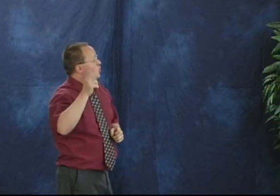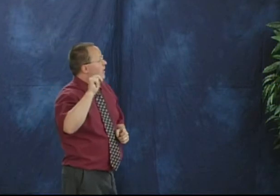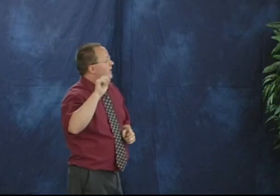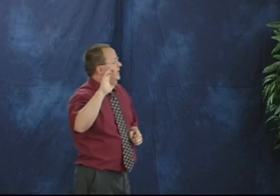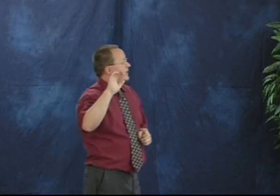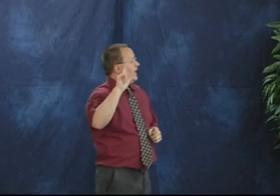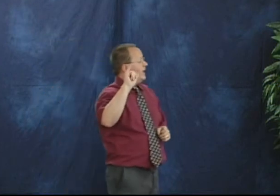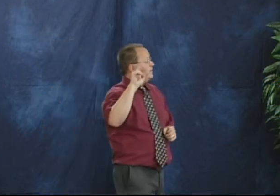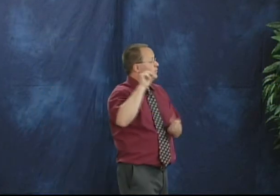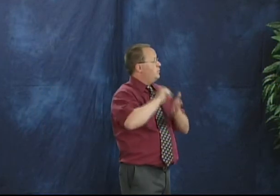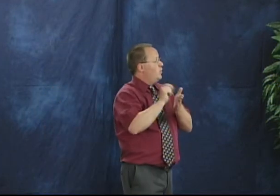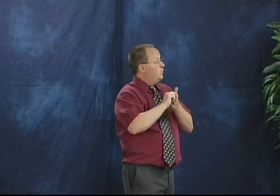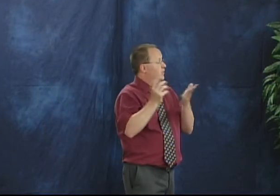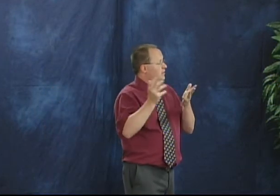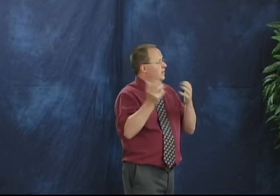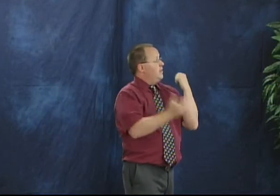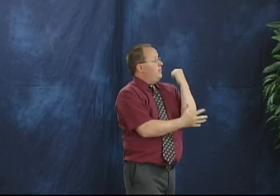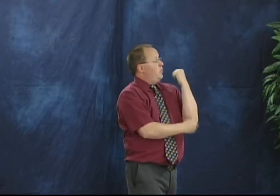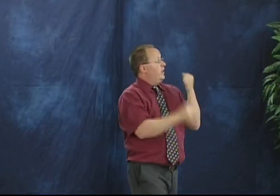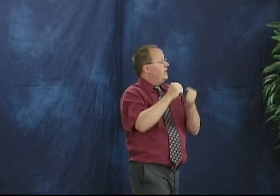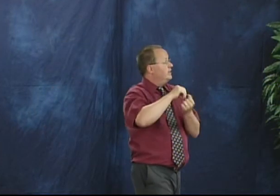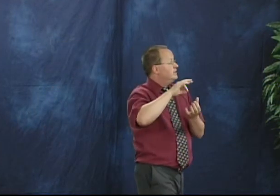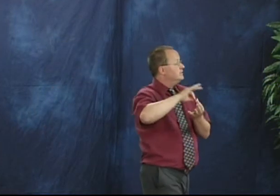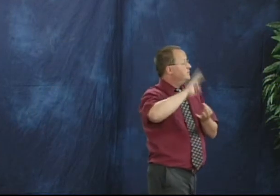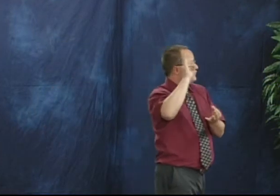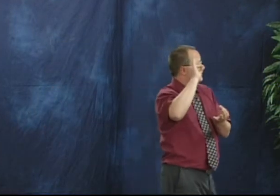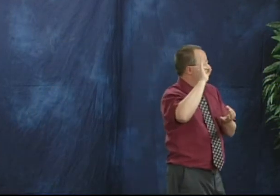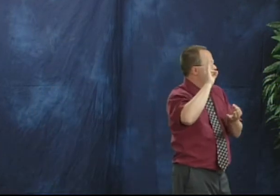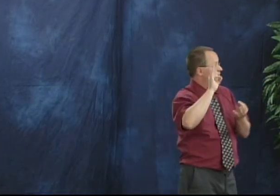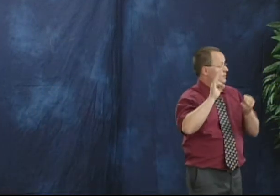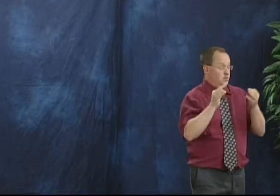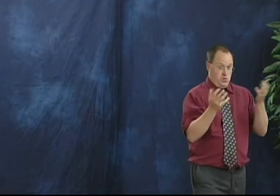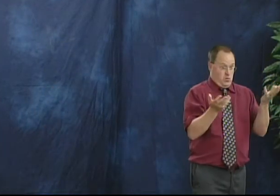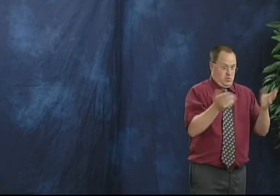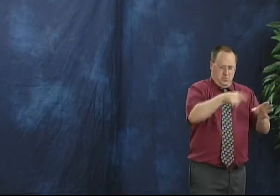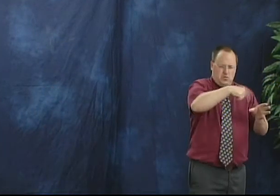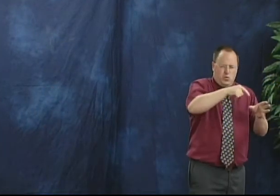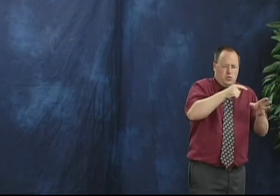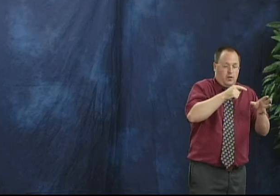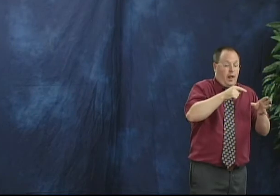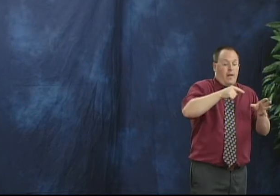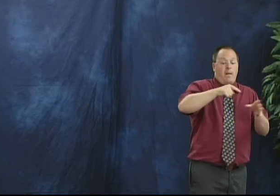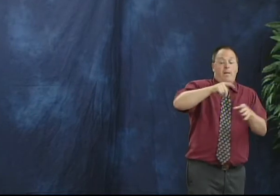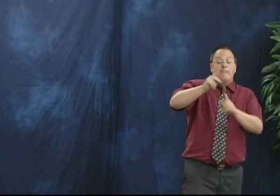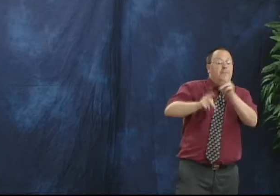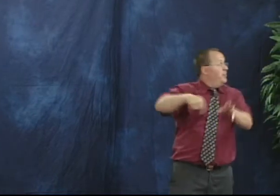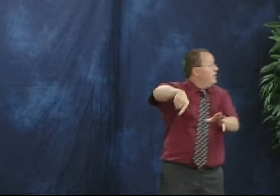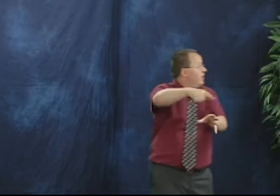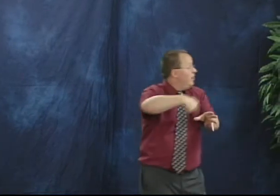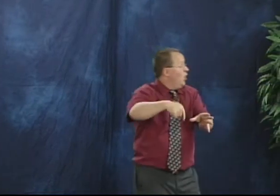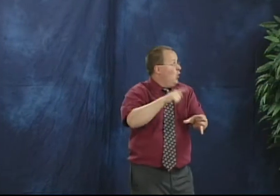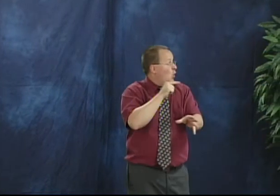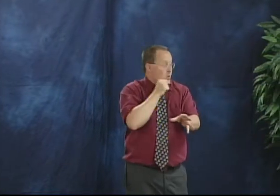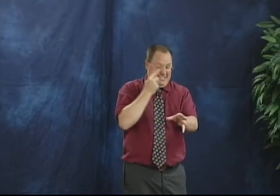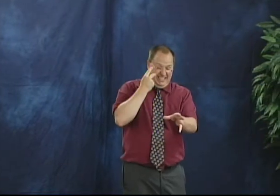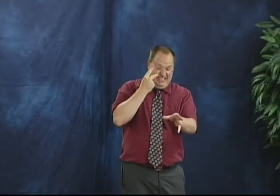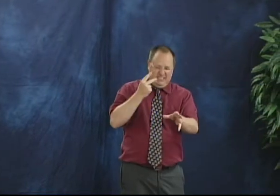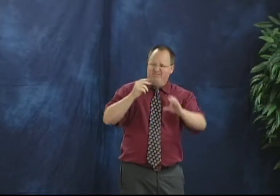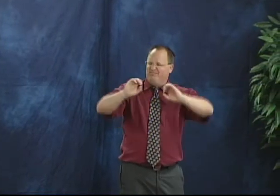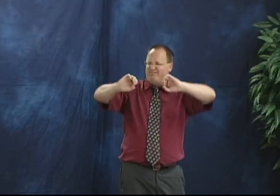John Calvin wrote, "The poor in spirit are they who see nothing